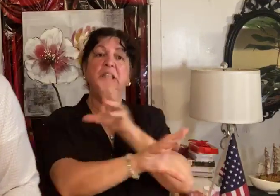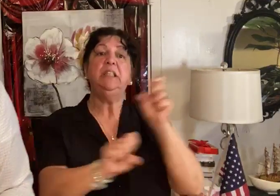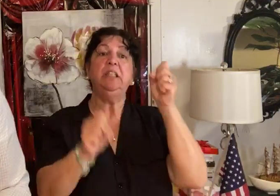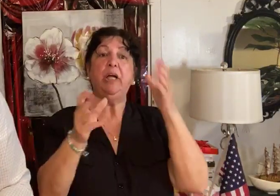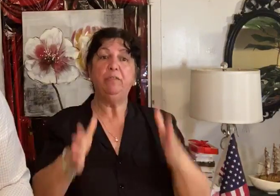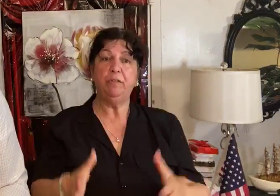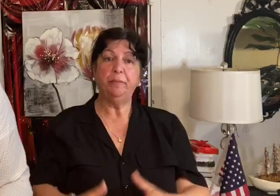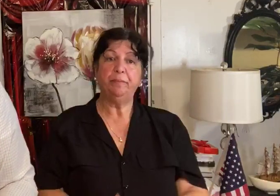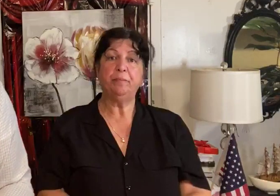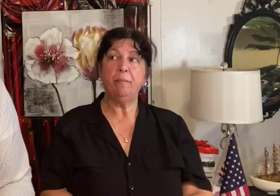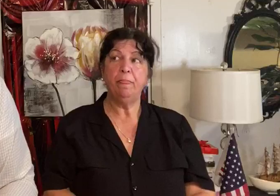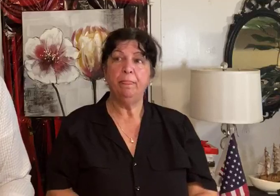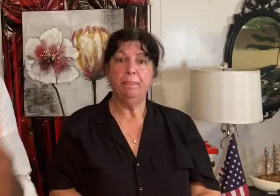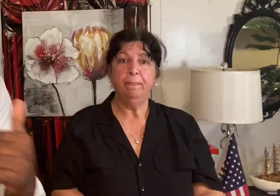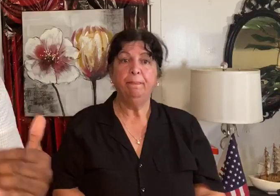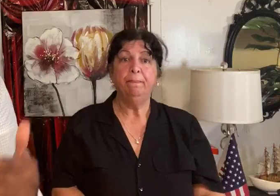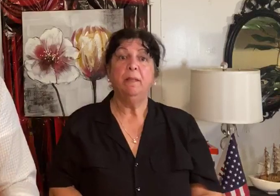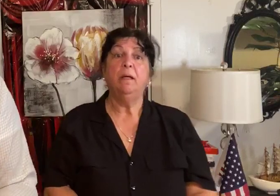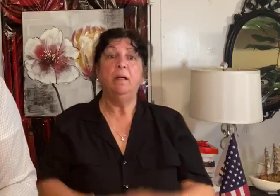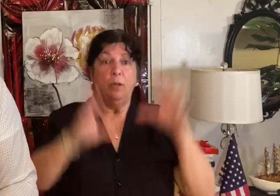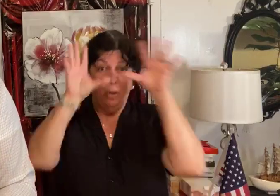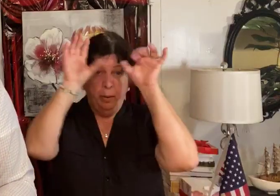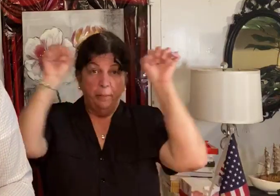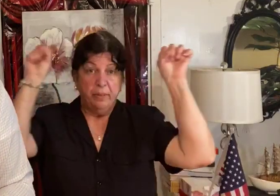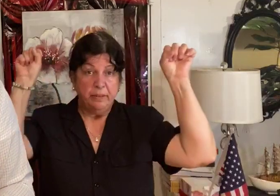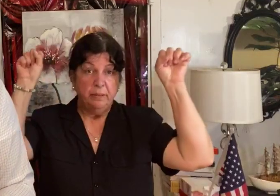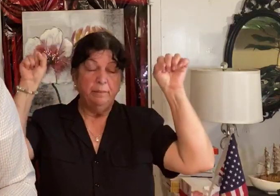So, the president